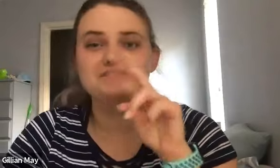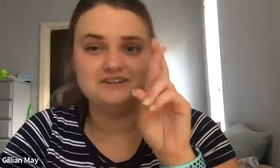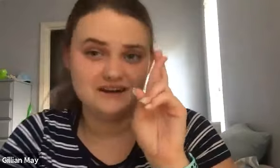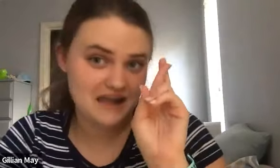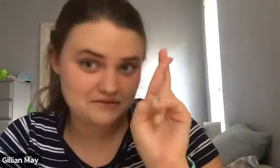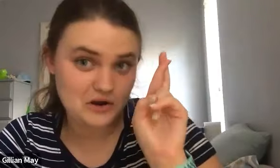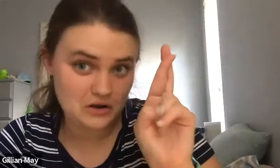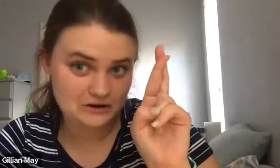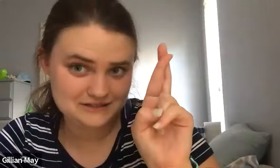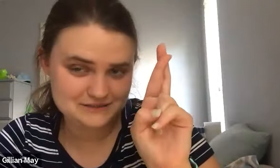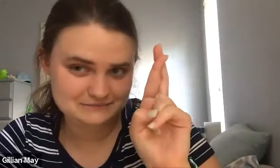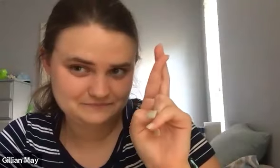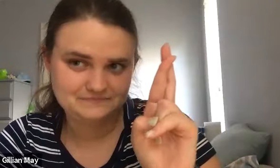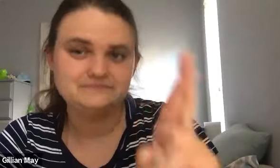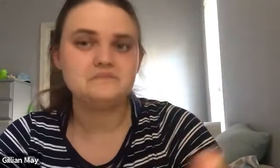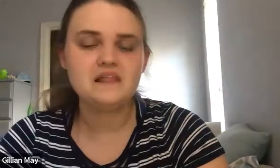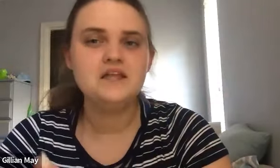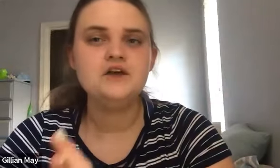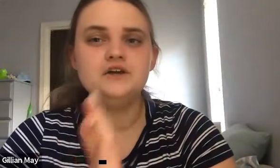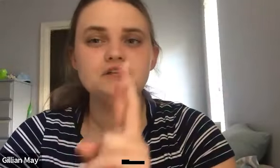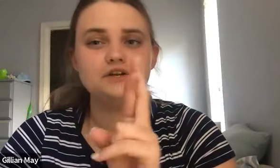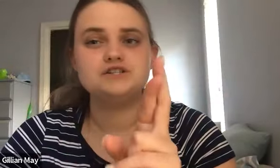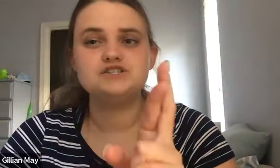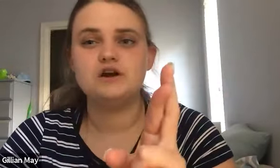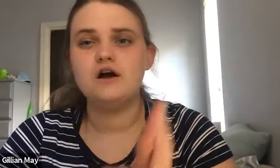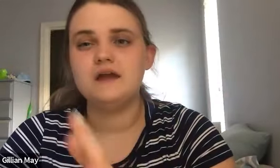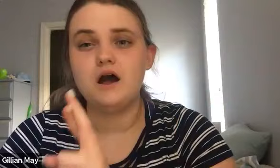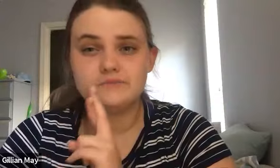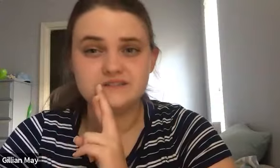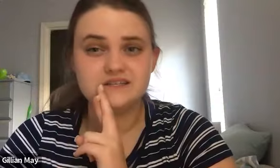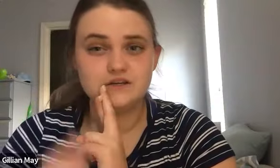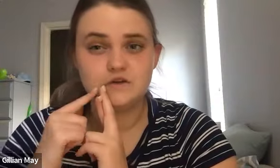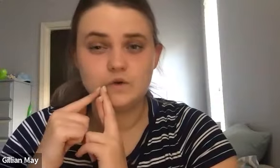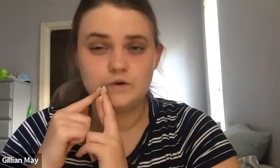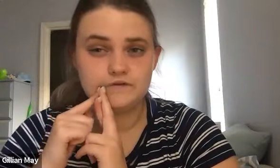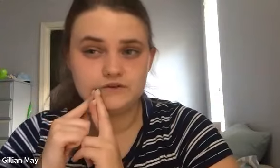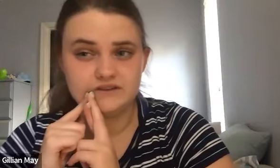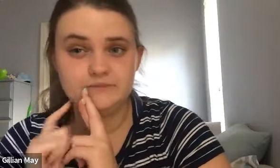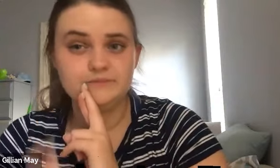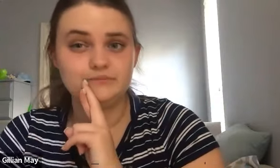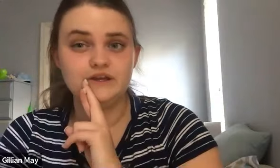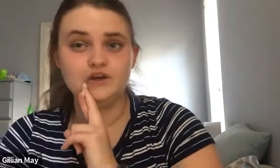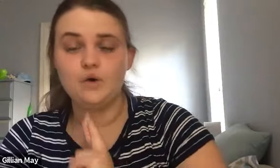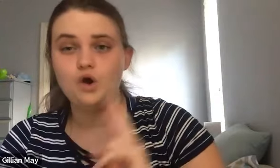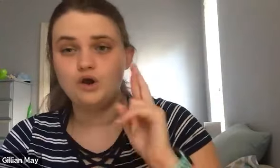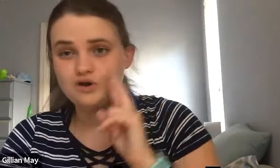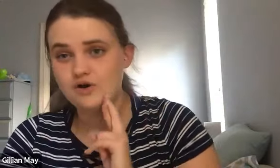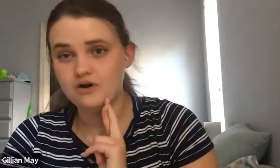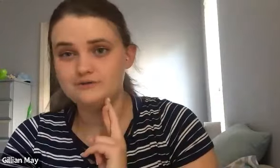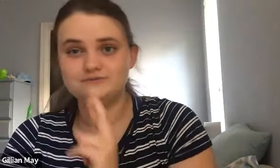restaurant, you're gonna have your R's. You're gonna start on the opposite corner of your lip and go R.